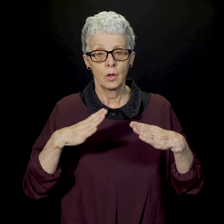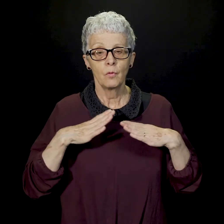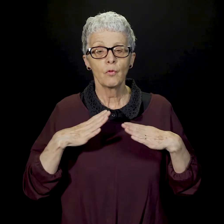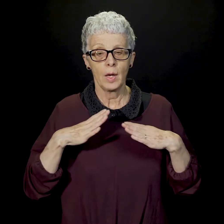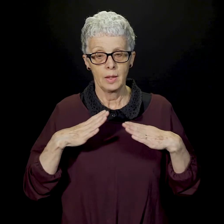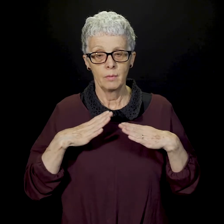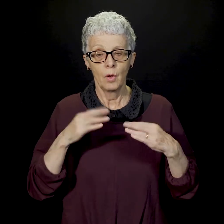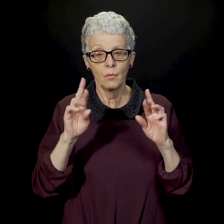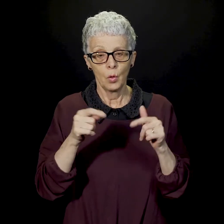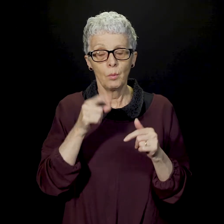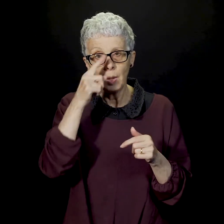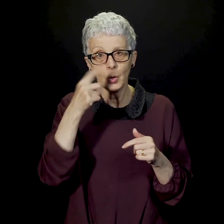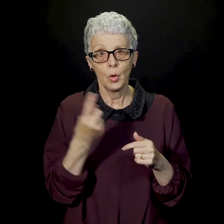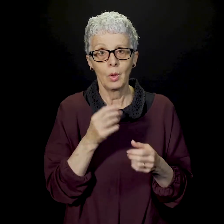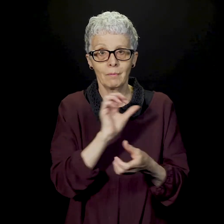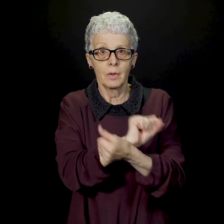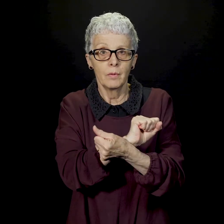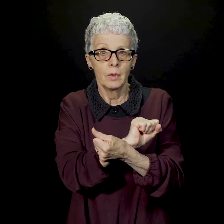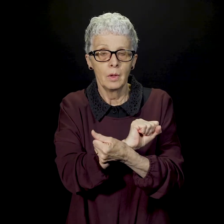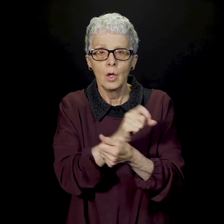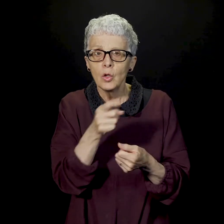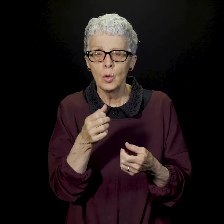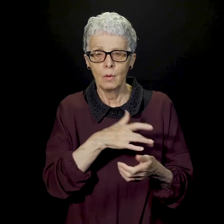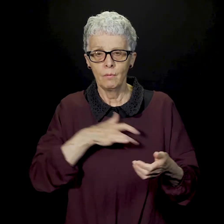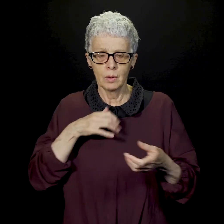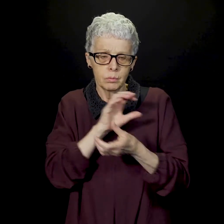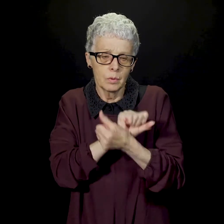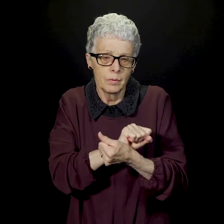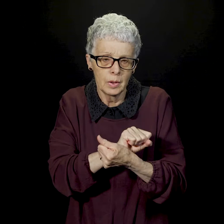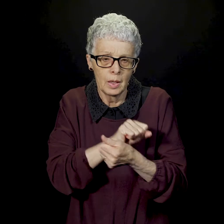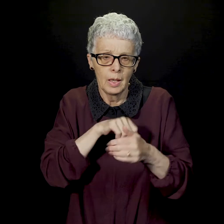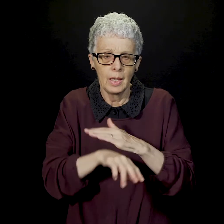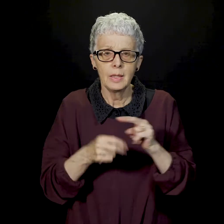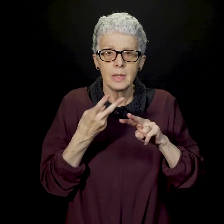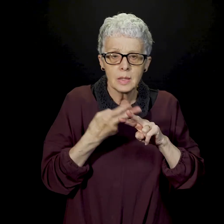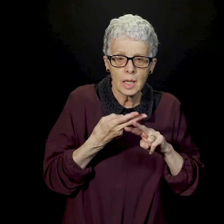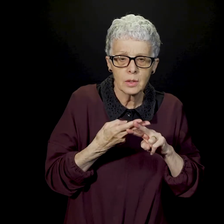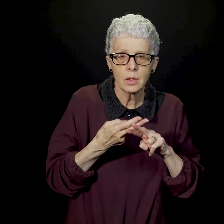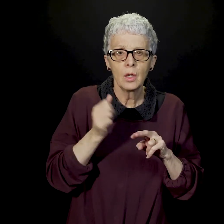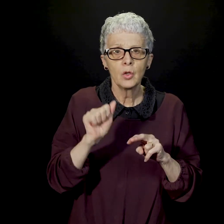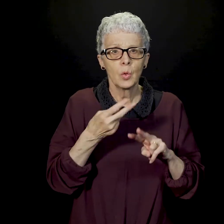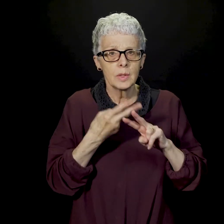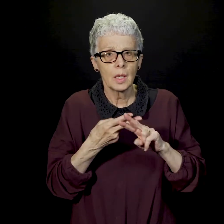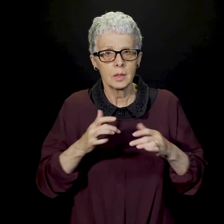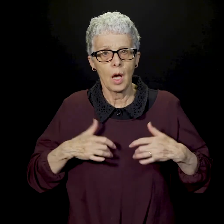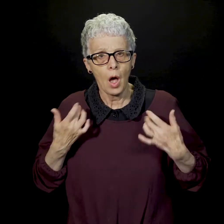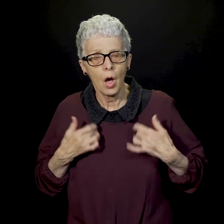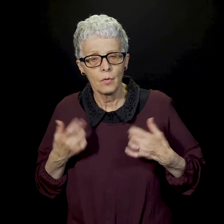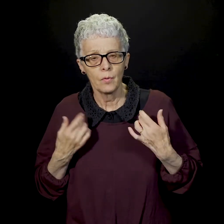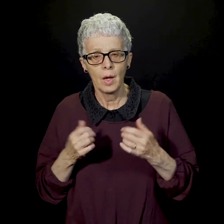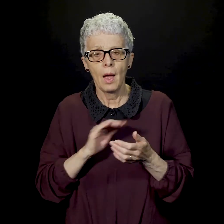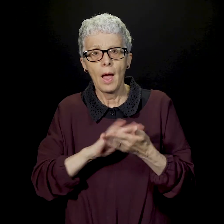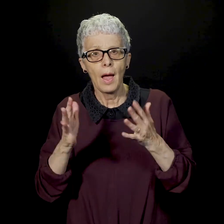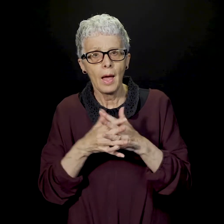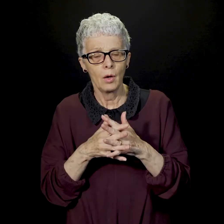have been held captive. If you feel captive right now in regard to sex and your sexuality or intimacy and how